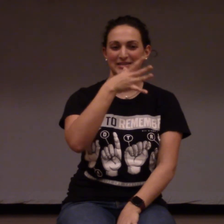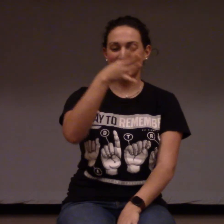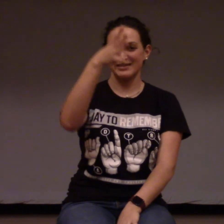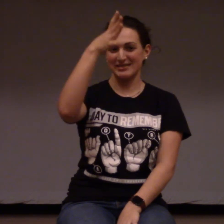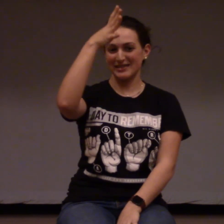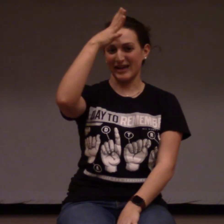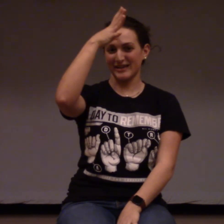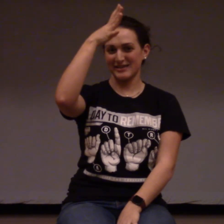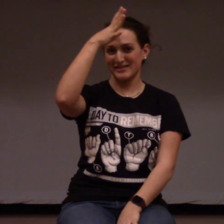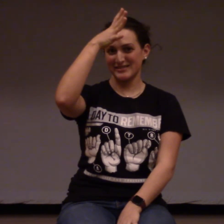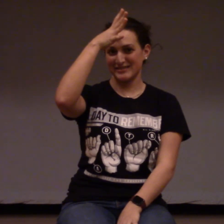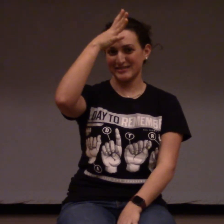dad,